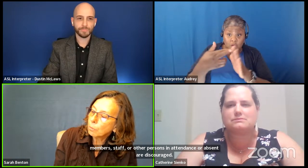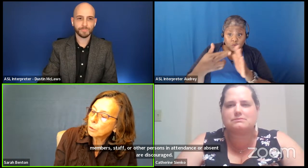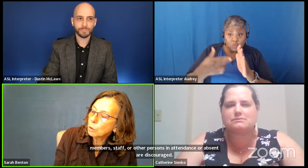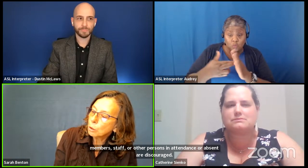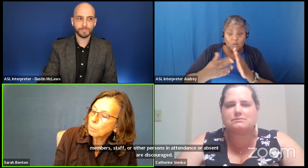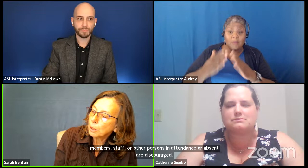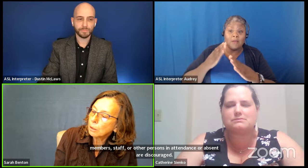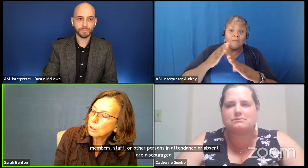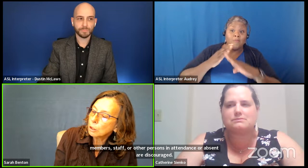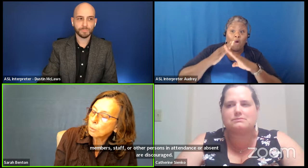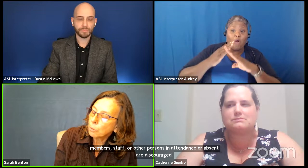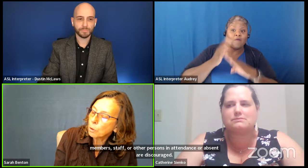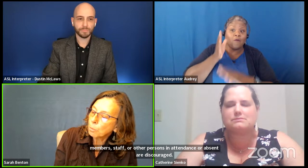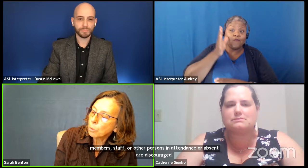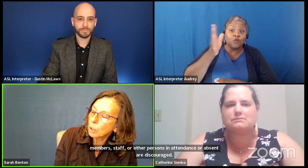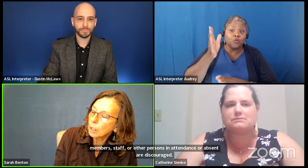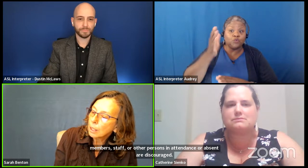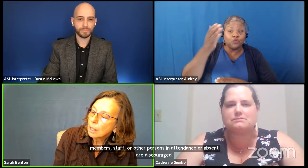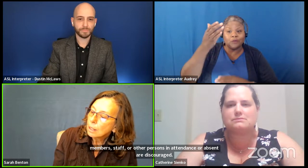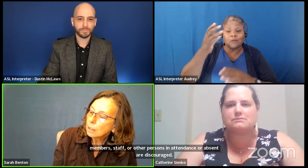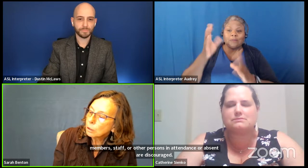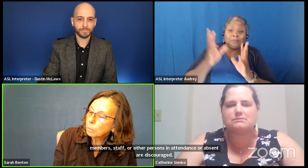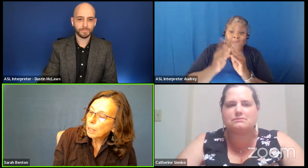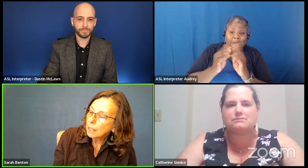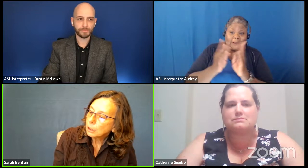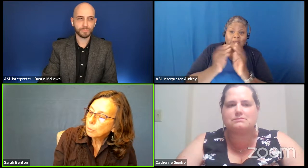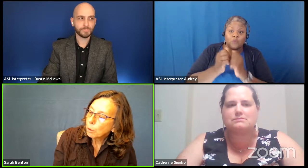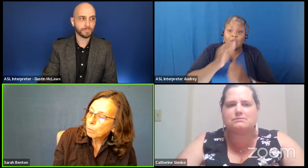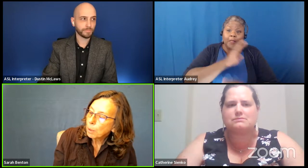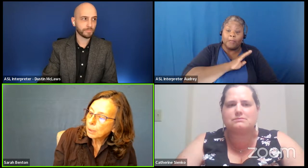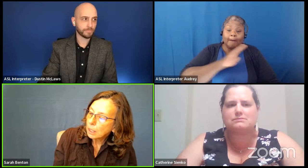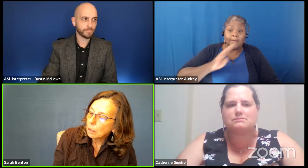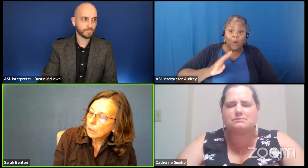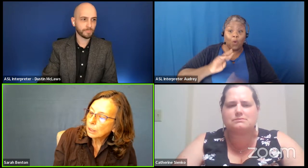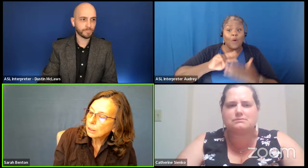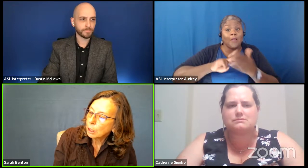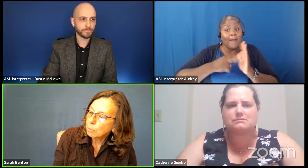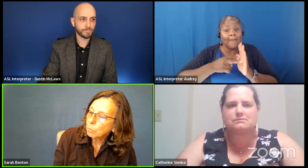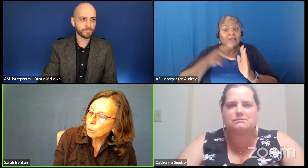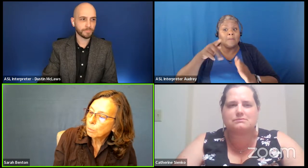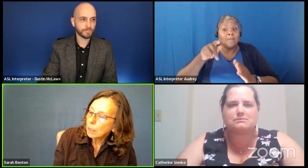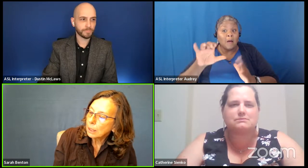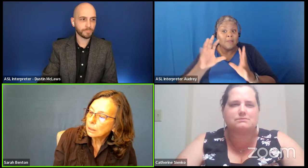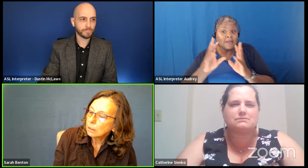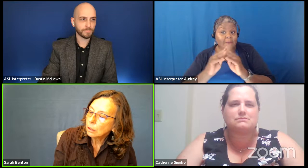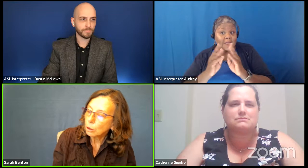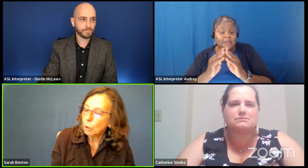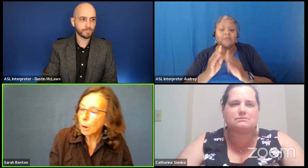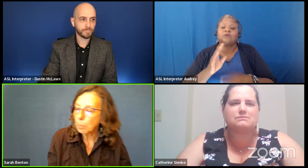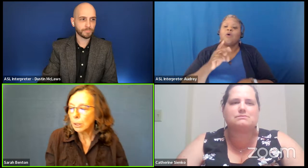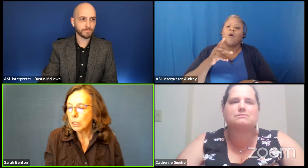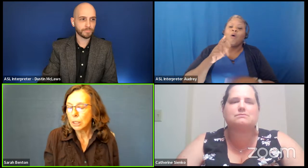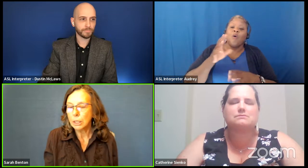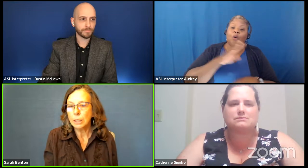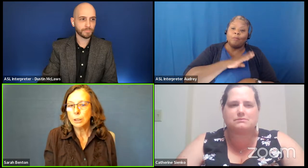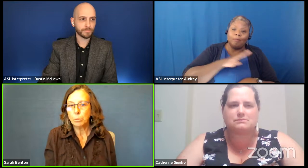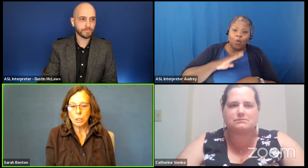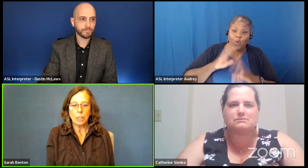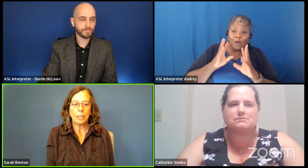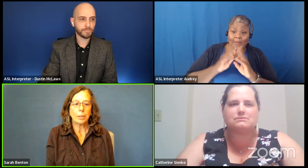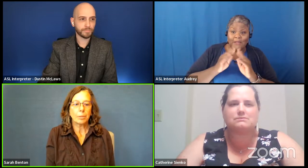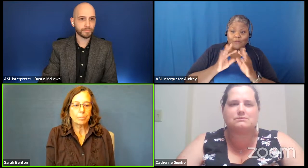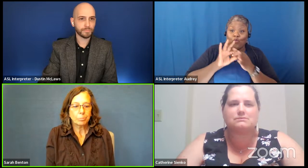barred from future appearances before the board. This applies to both public hearings and board meetings. Your cooperation